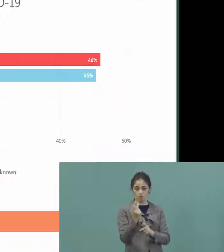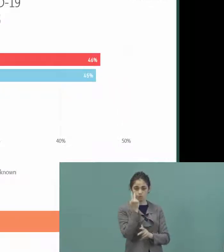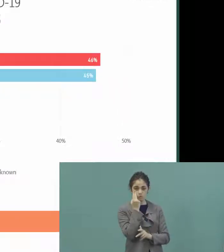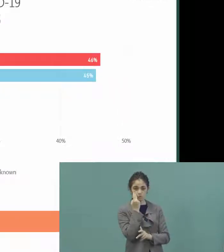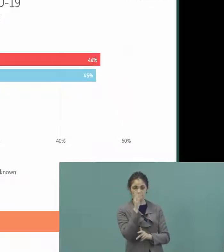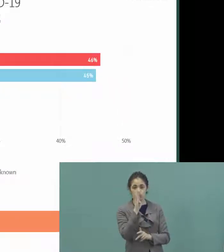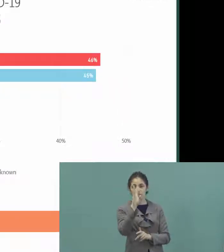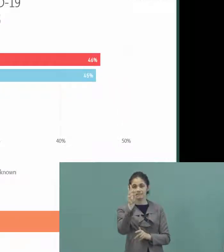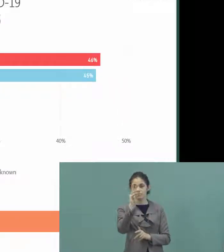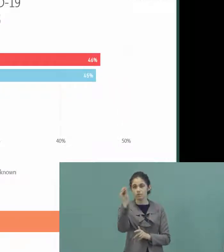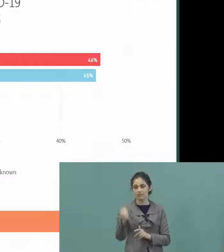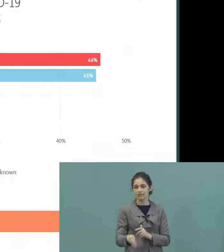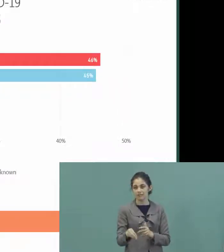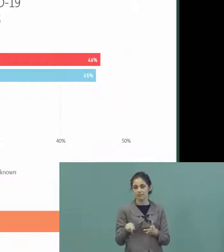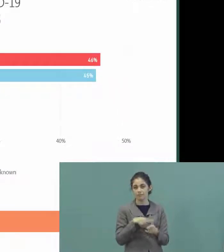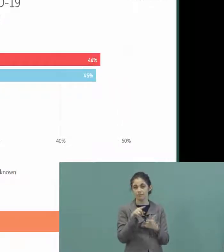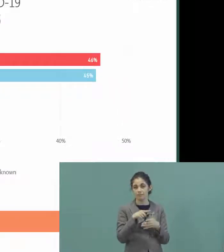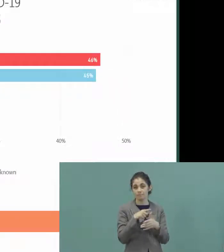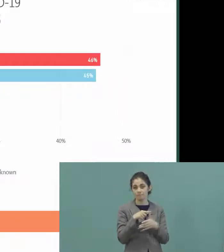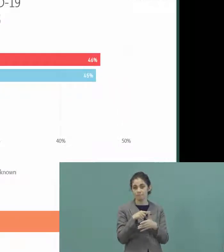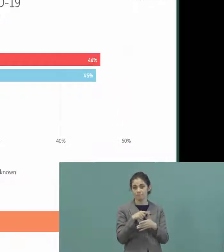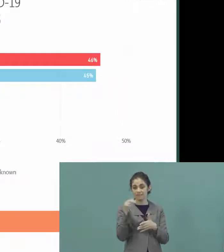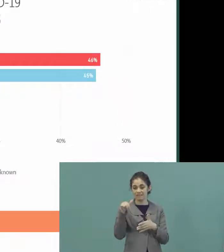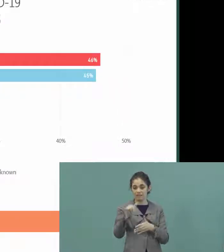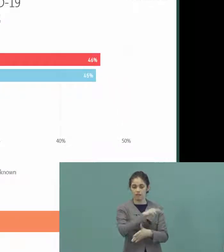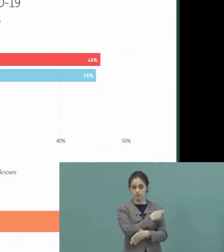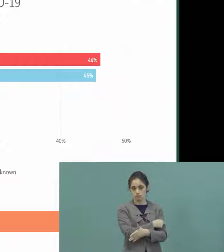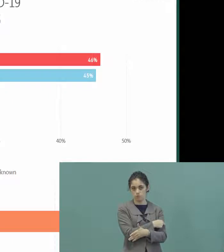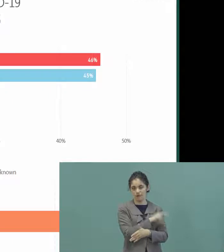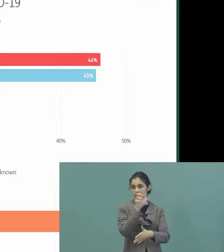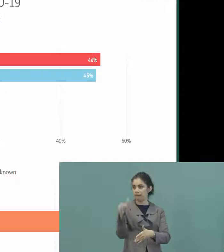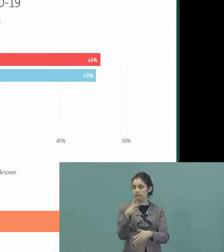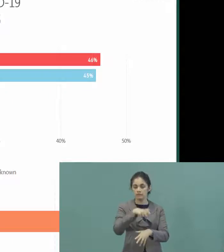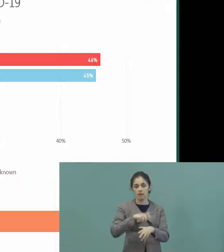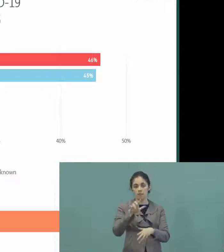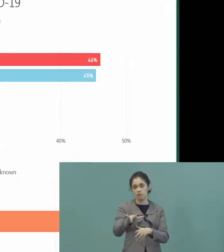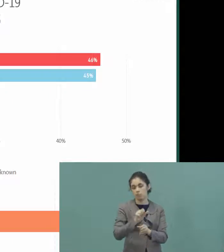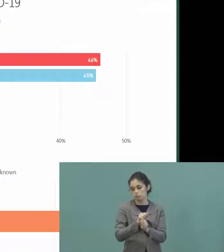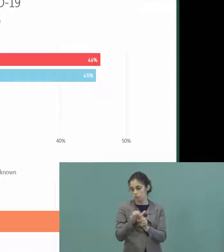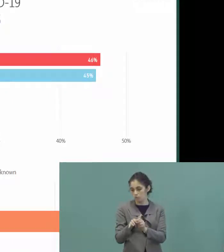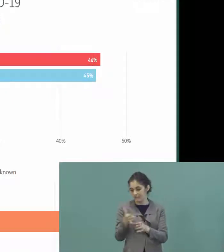see 46% that are hospitalized at any point